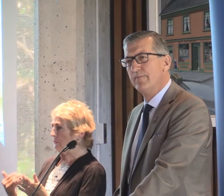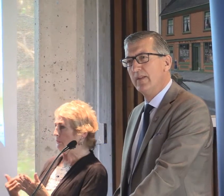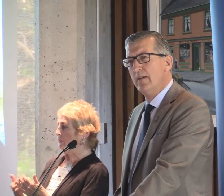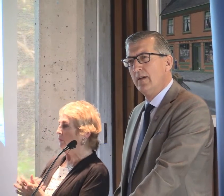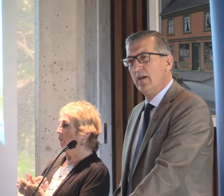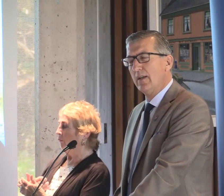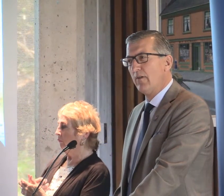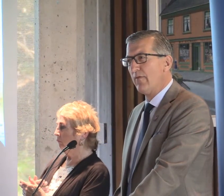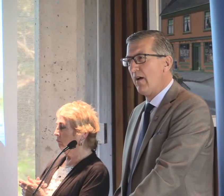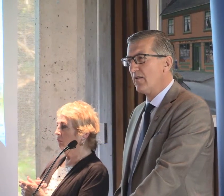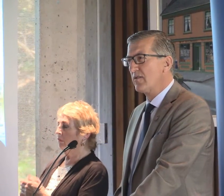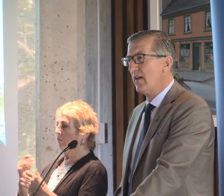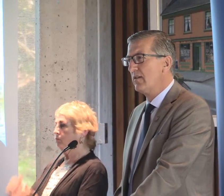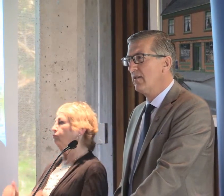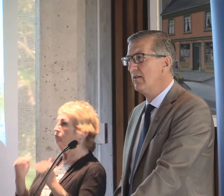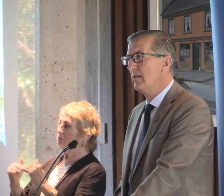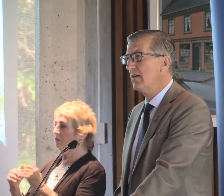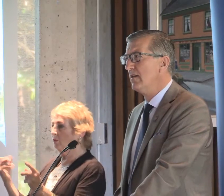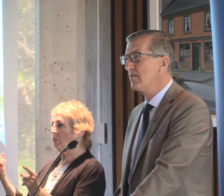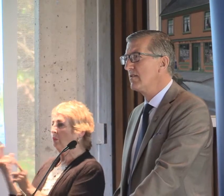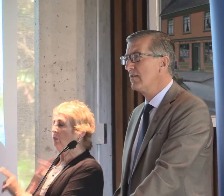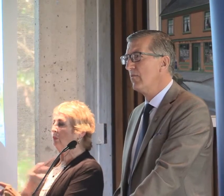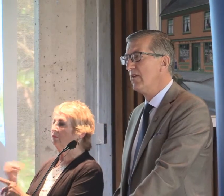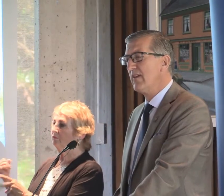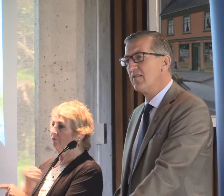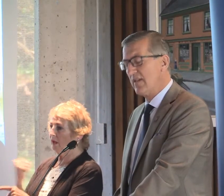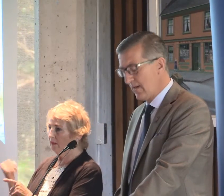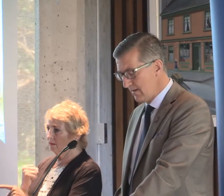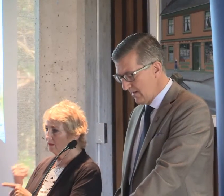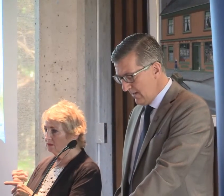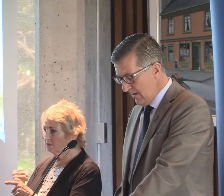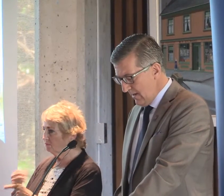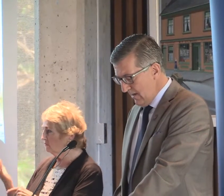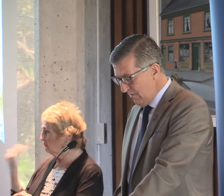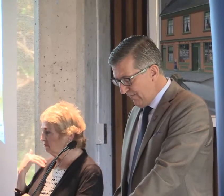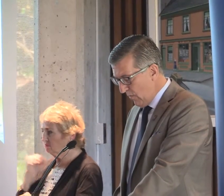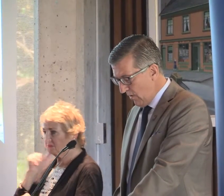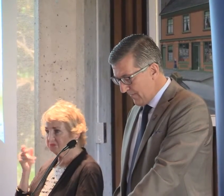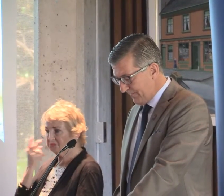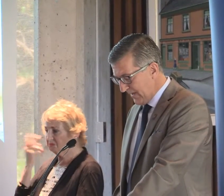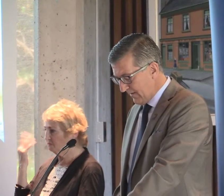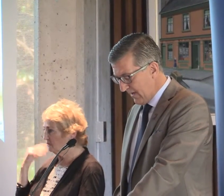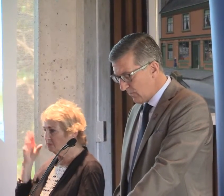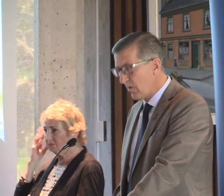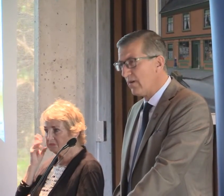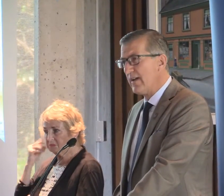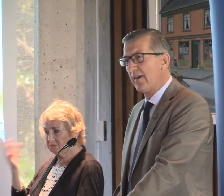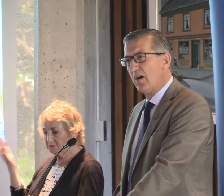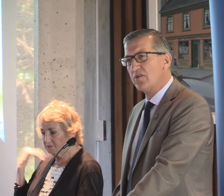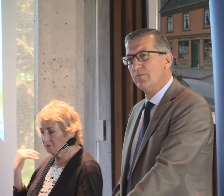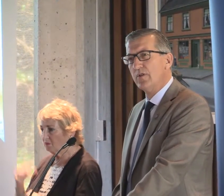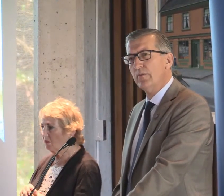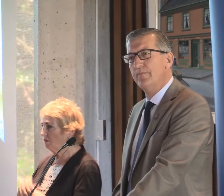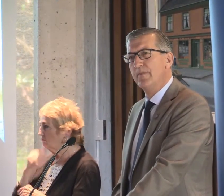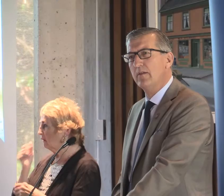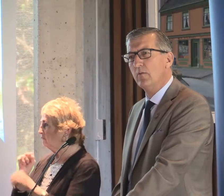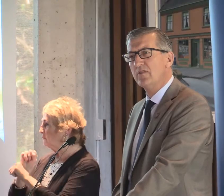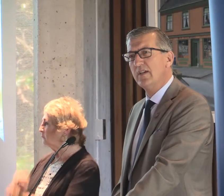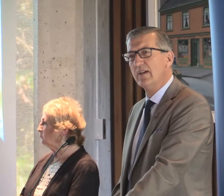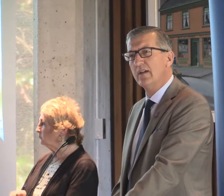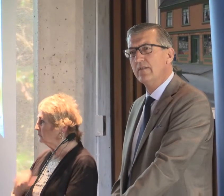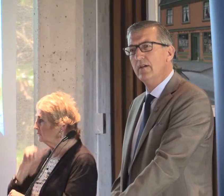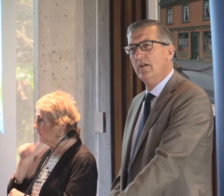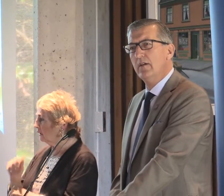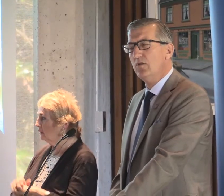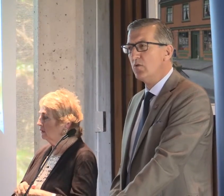violence, a level of violence that we have not seen before, that we're not accustomed to. We